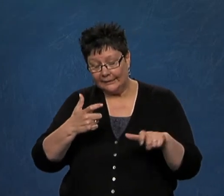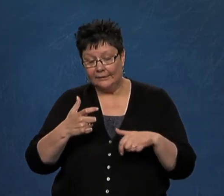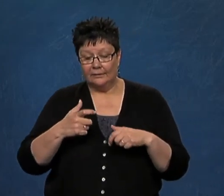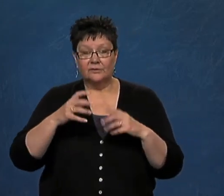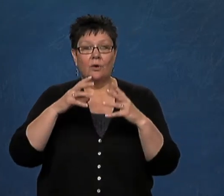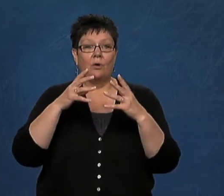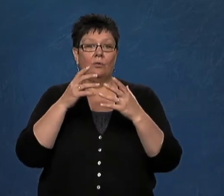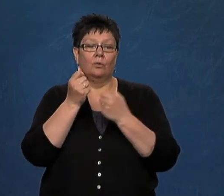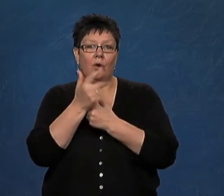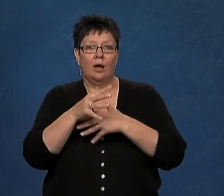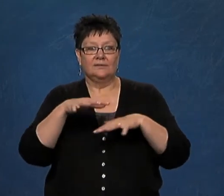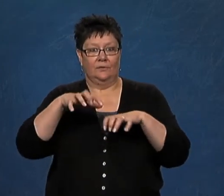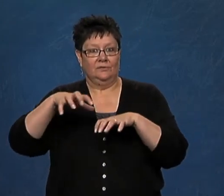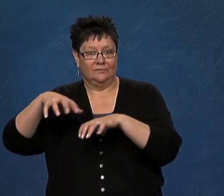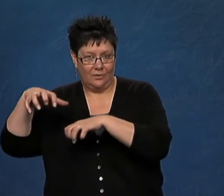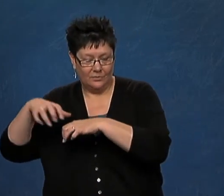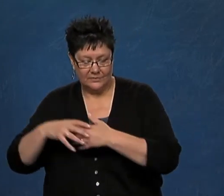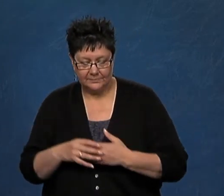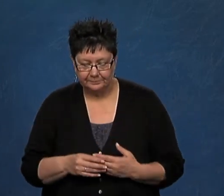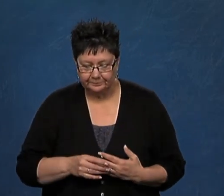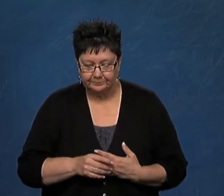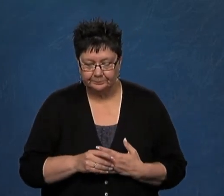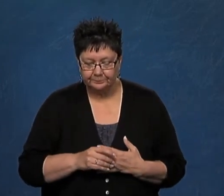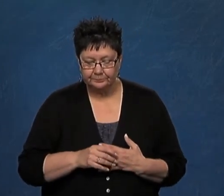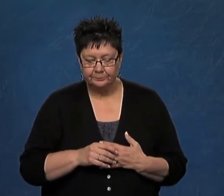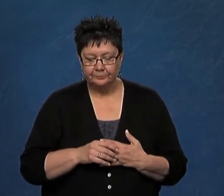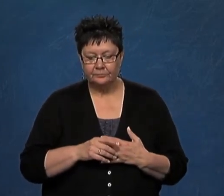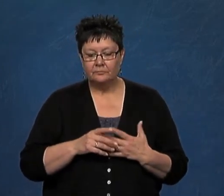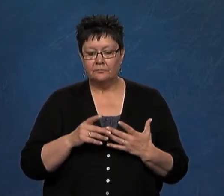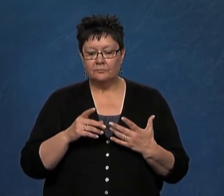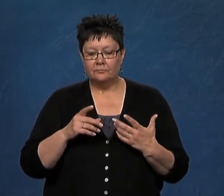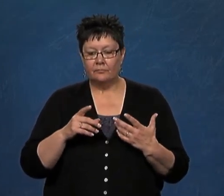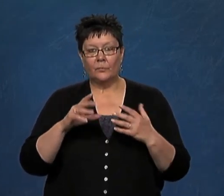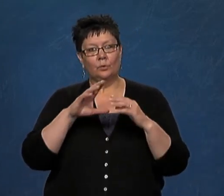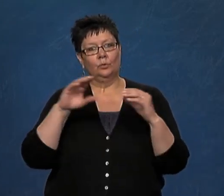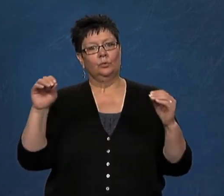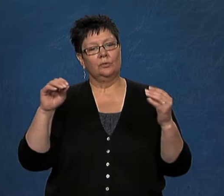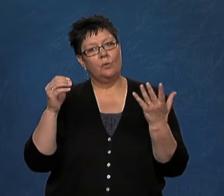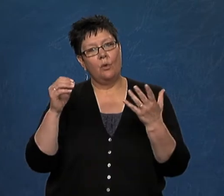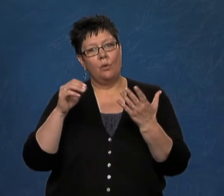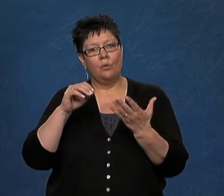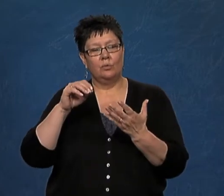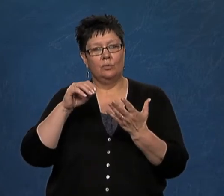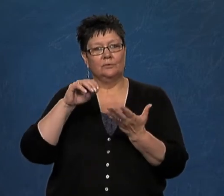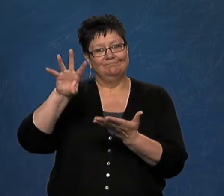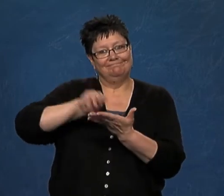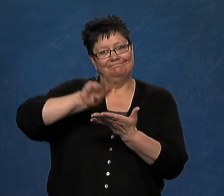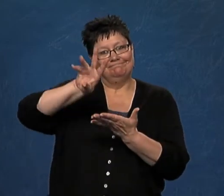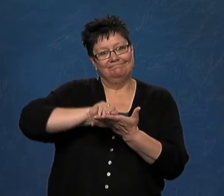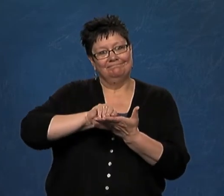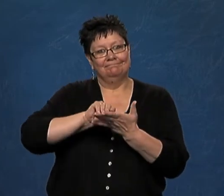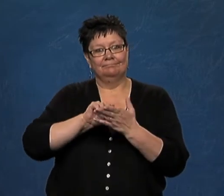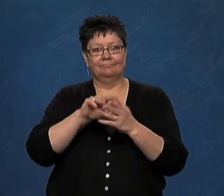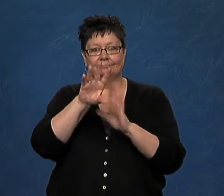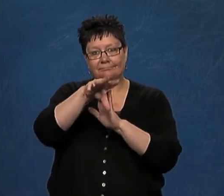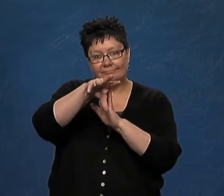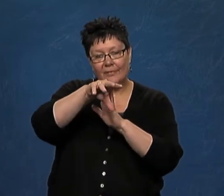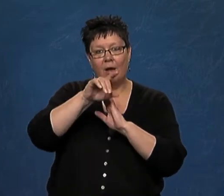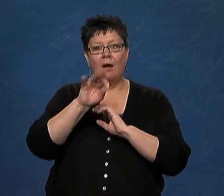technology was not always fast enough, and they found the screens to be freezing up often.